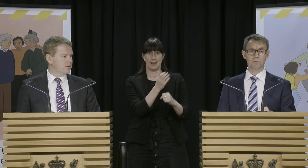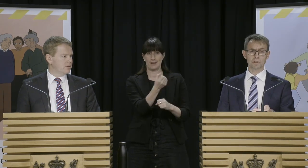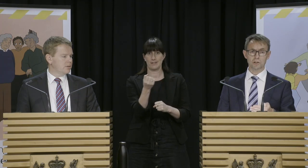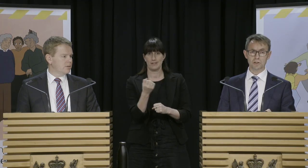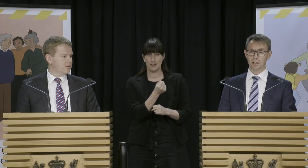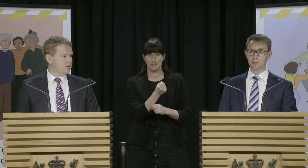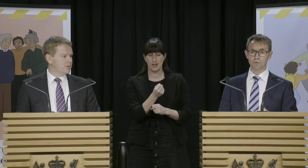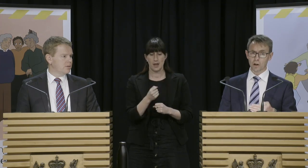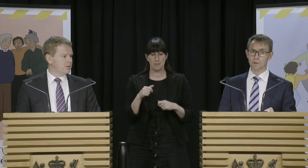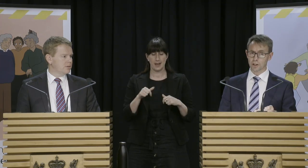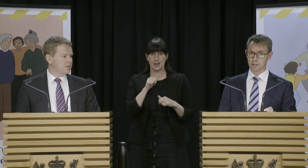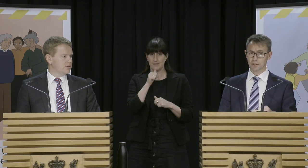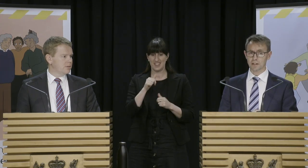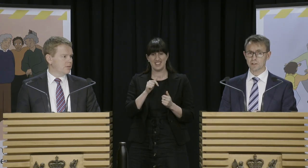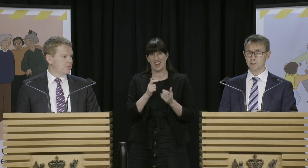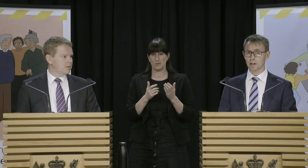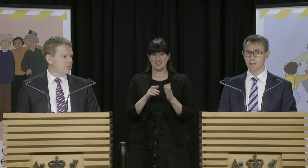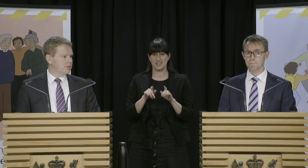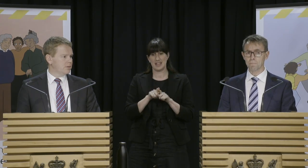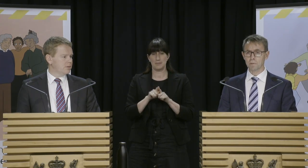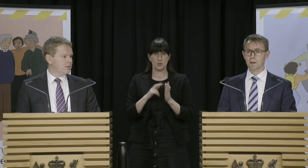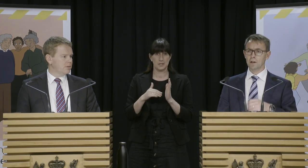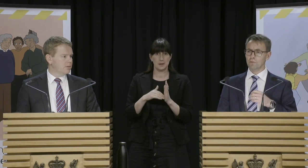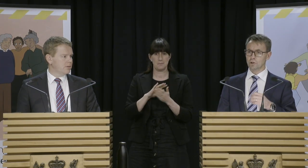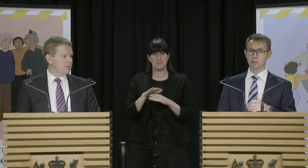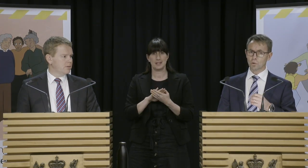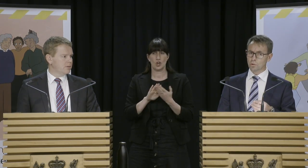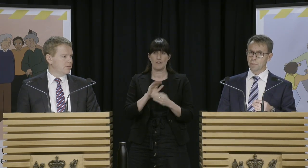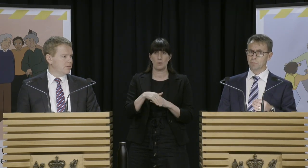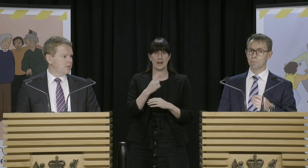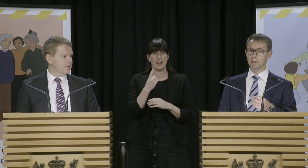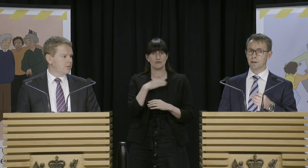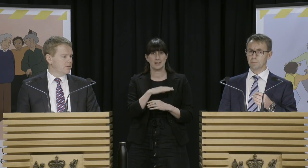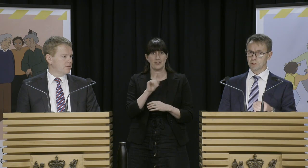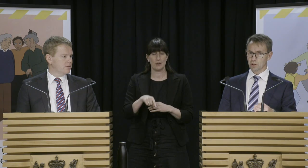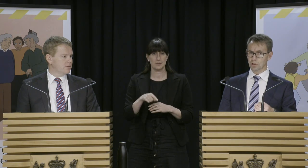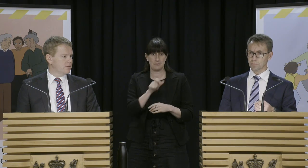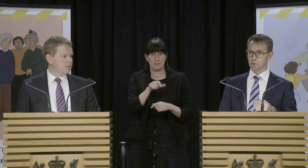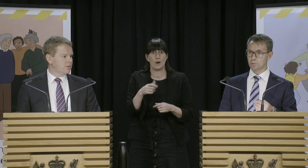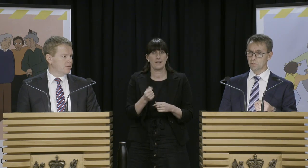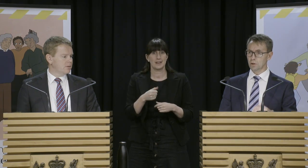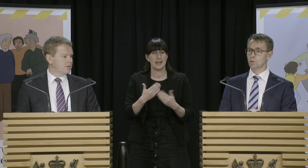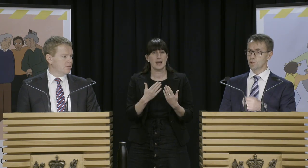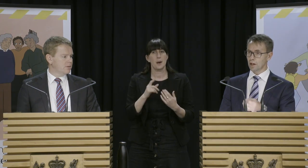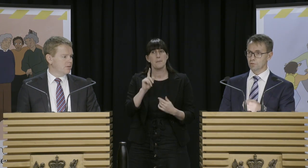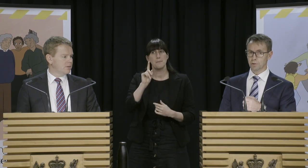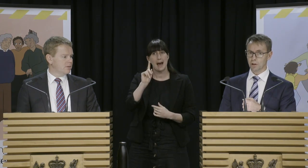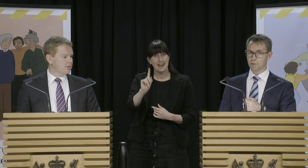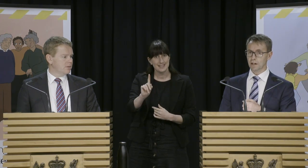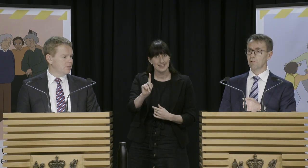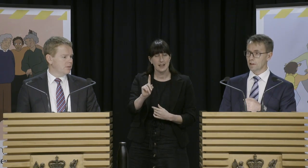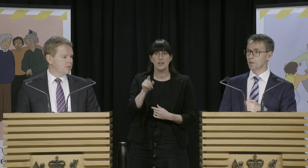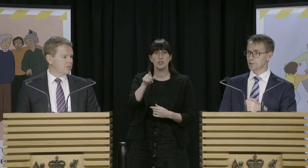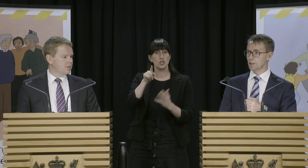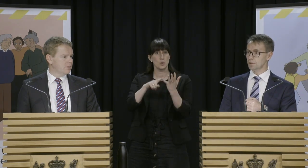infection, the equivalent in New Zealand of over 1,000 cases a day, virtually all the people being admitted to hospital or dying from